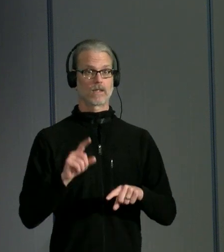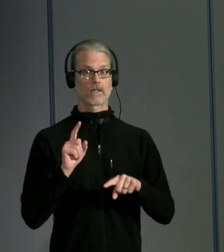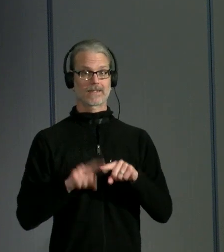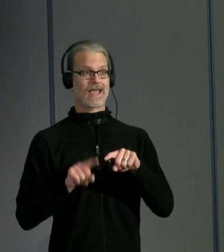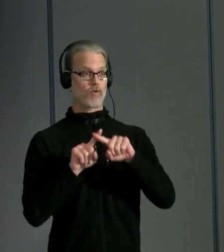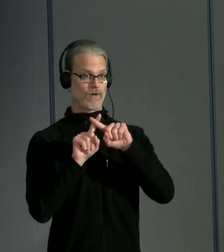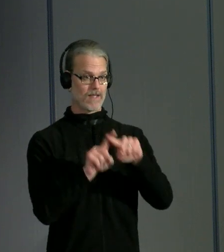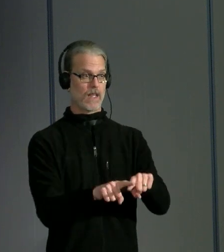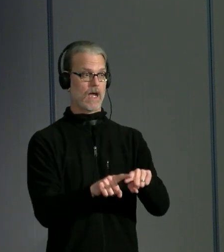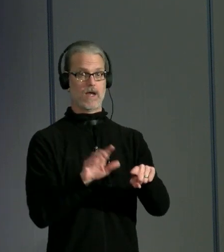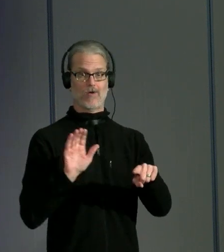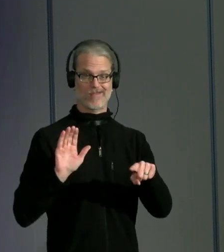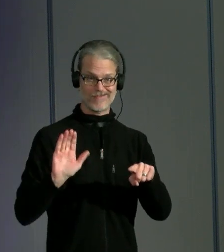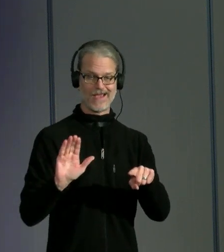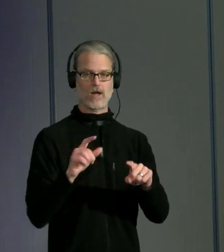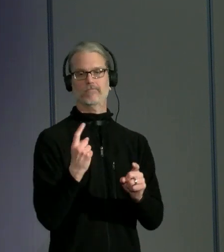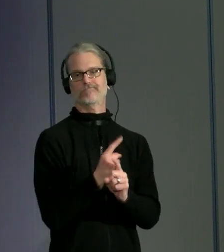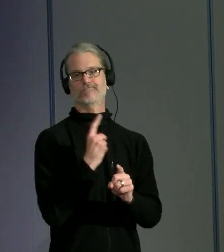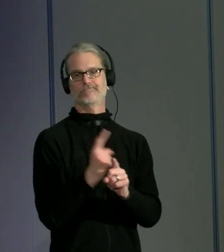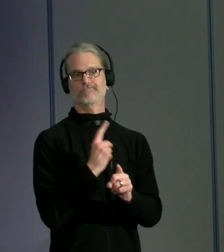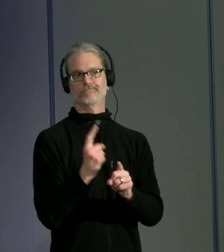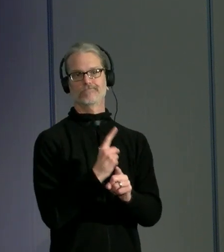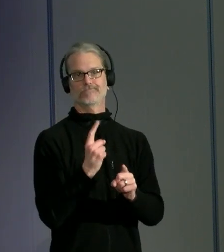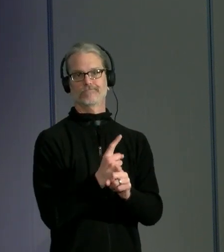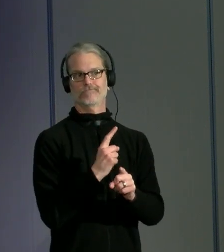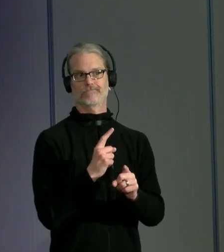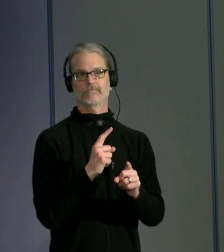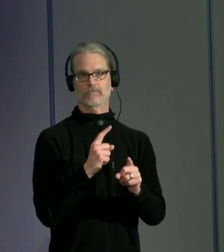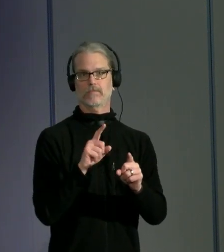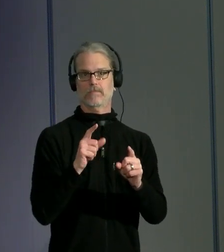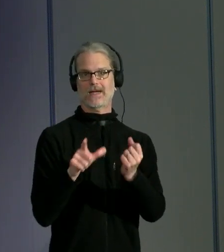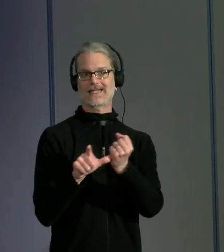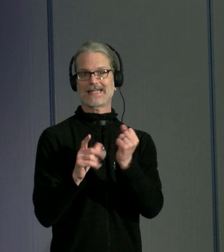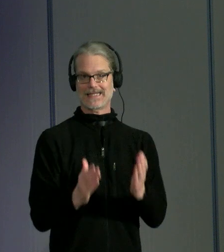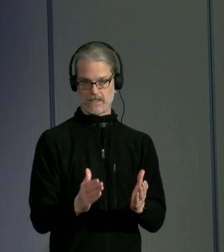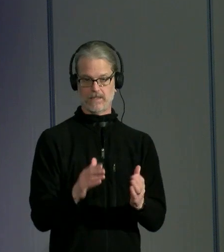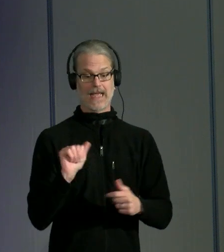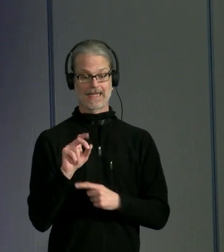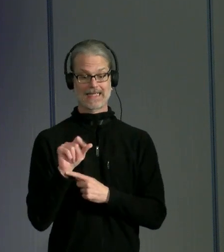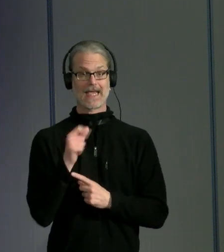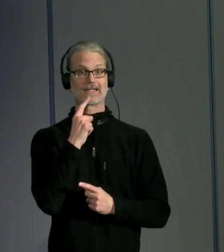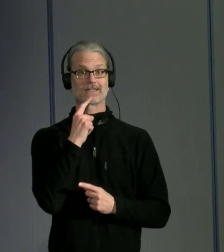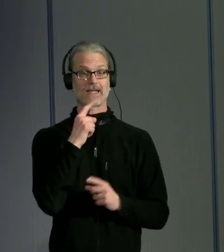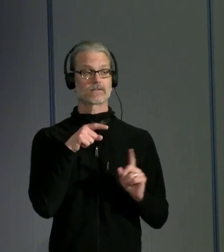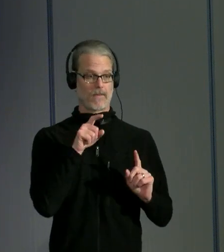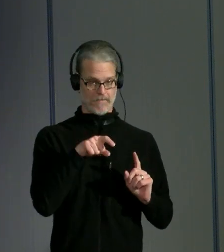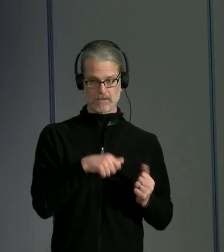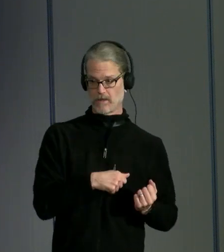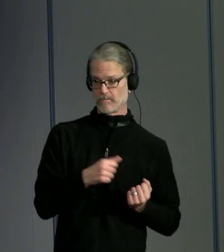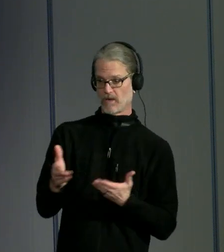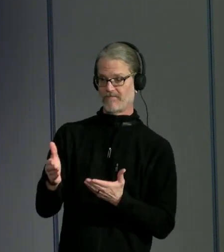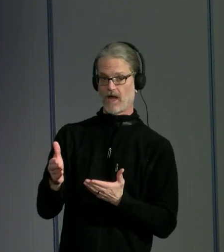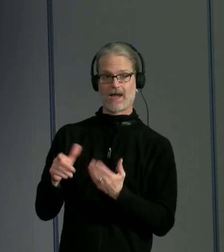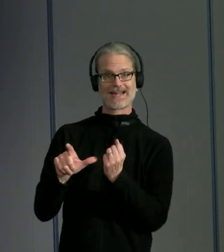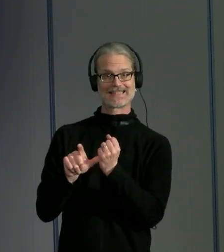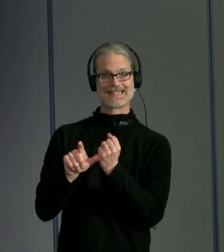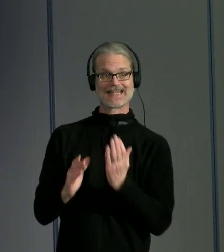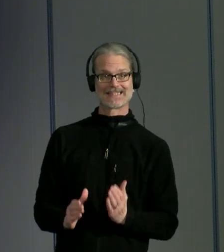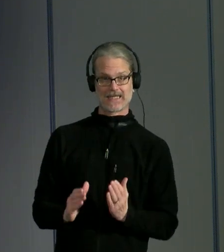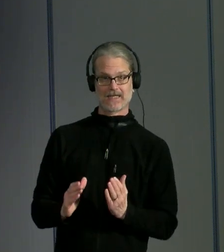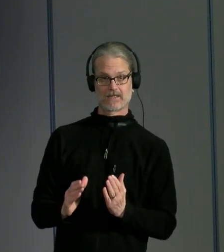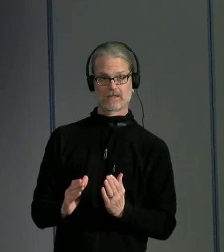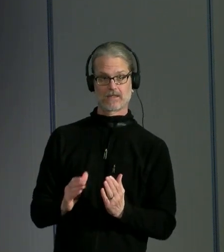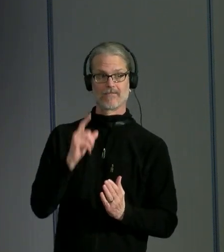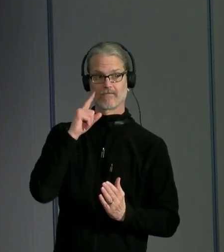personal attendant service, the ADA says an employer must provide a personal attendant at all times on work-related